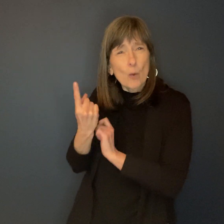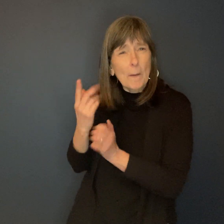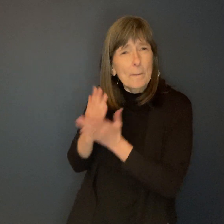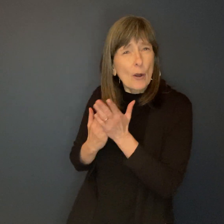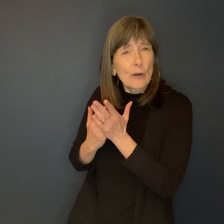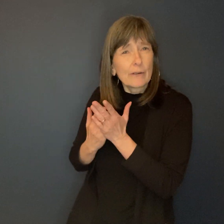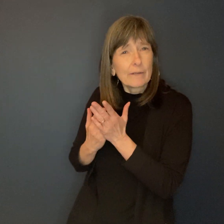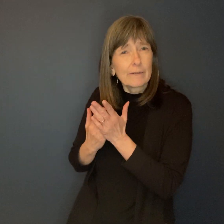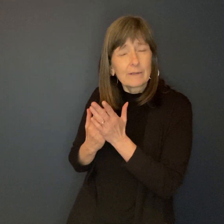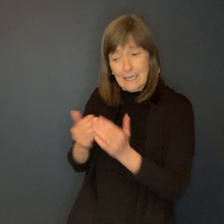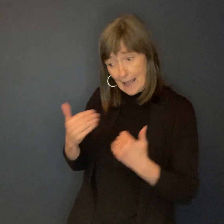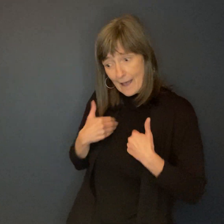her.